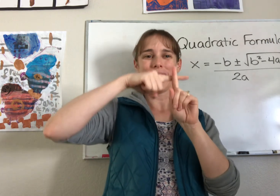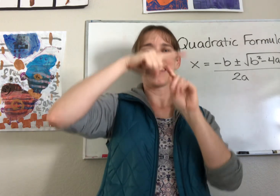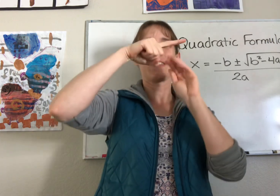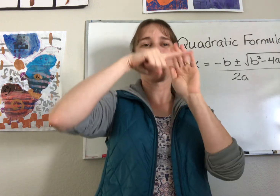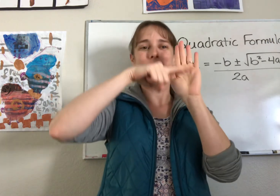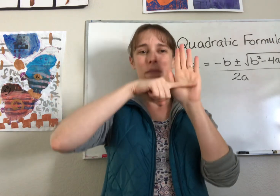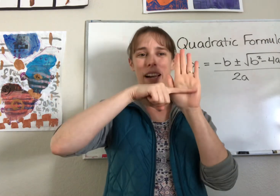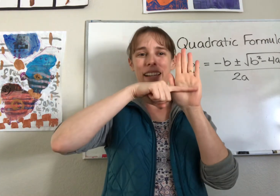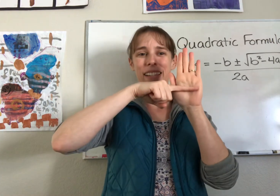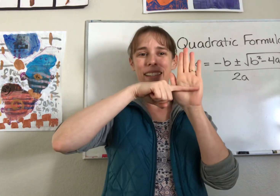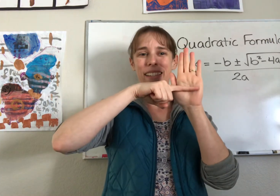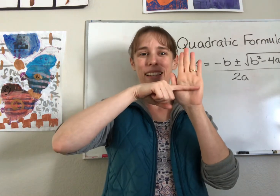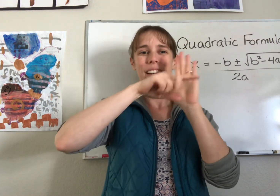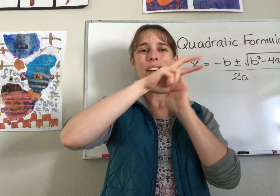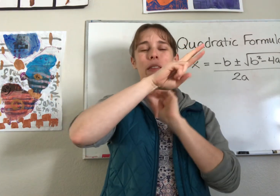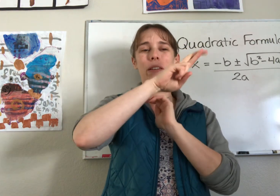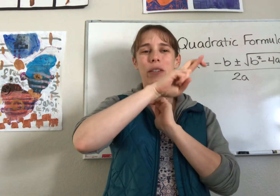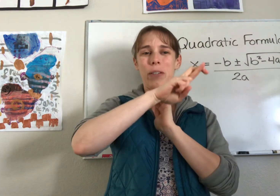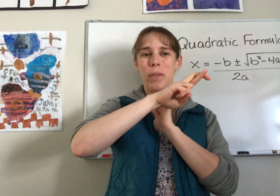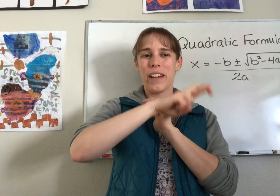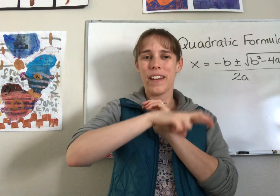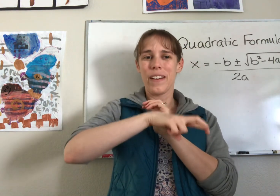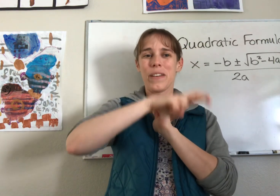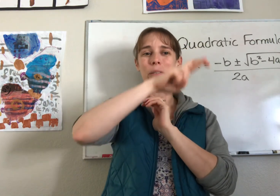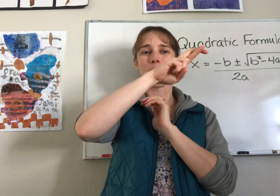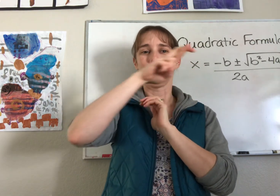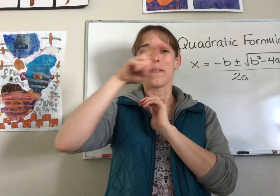plus or minus the square root